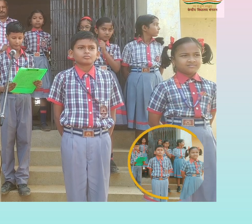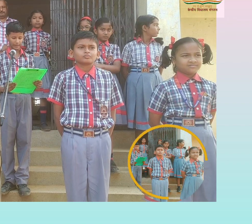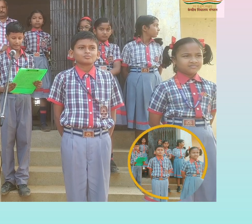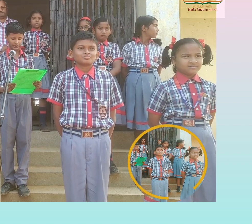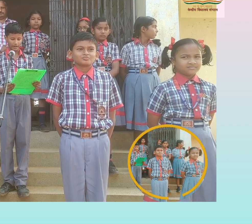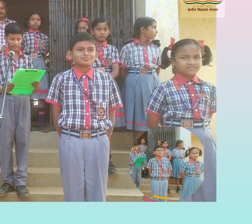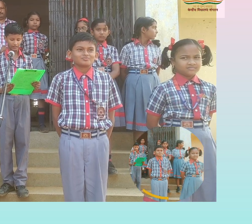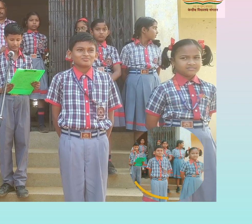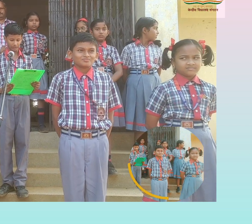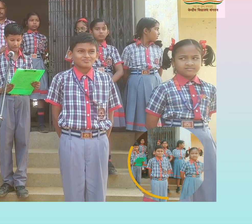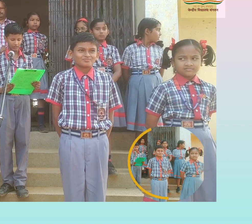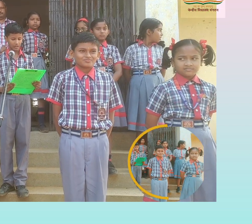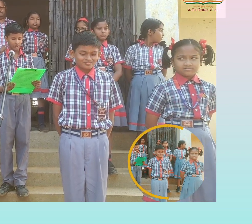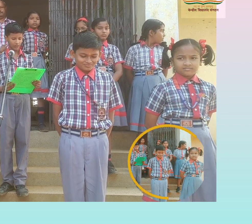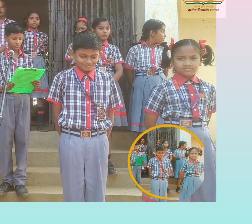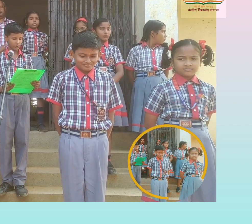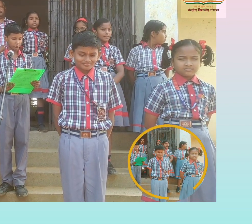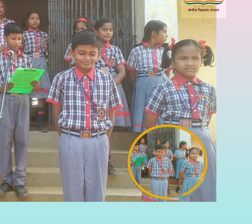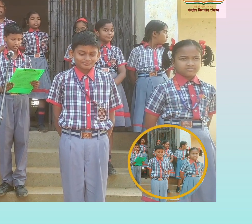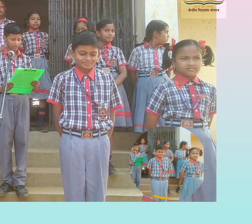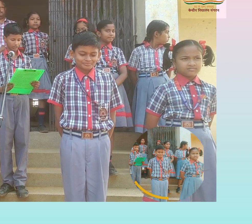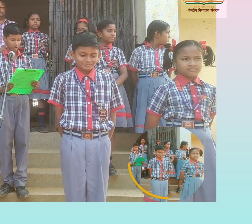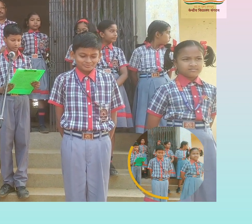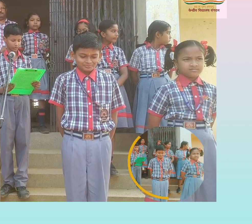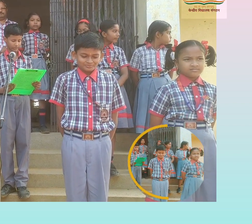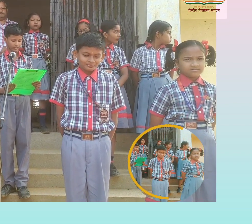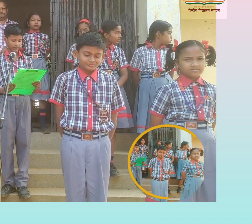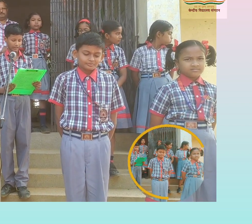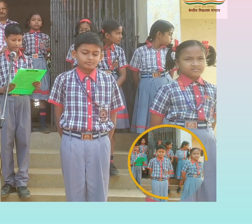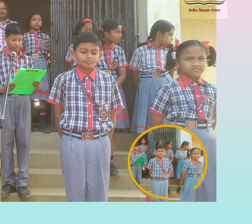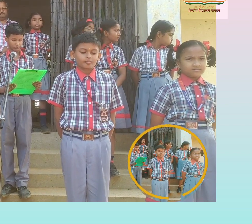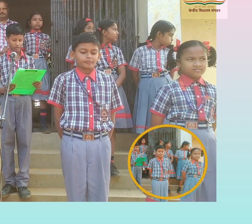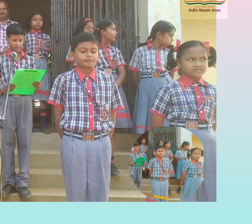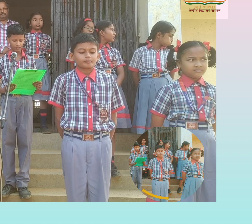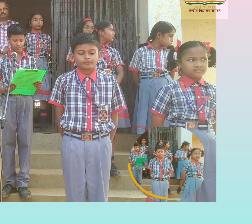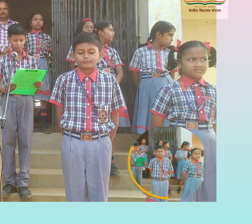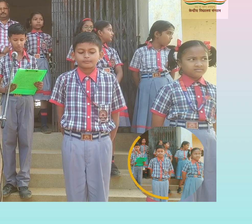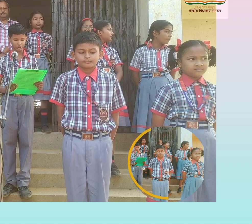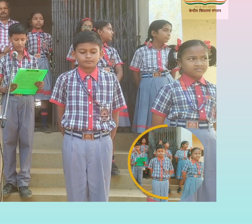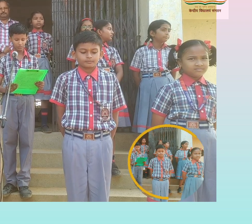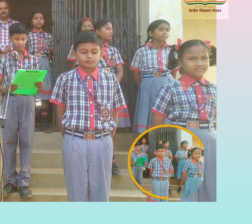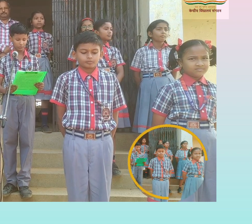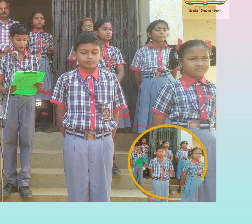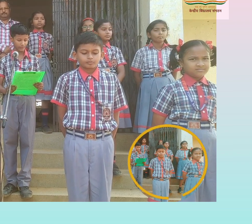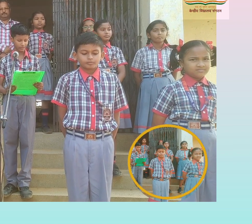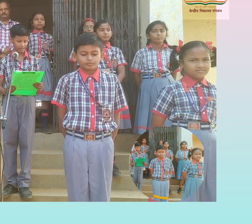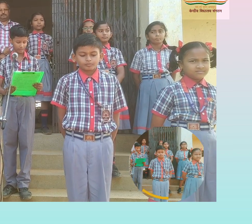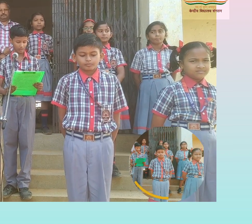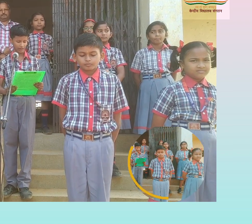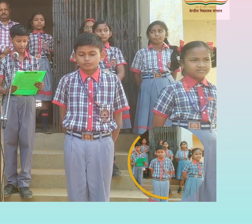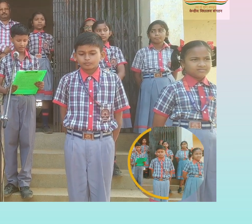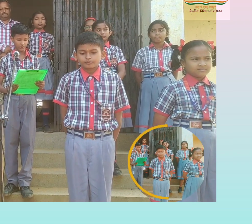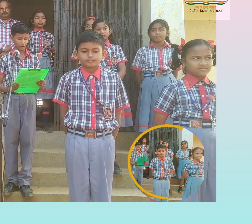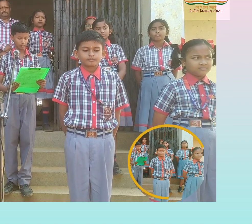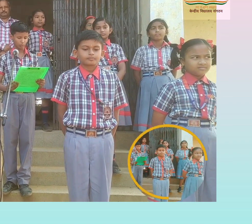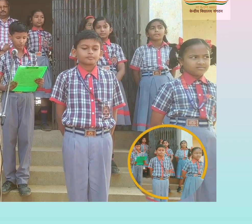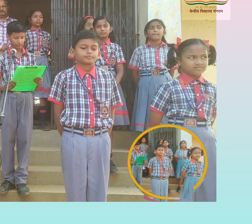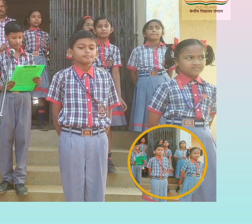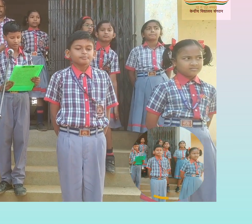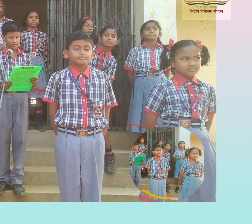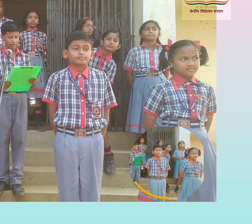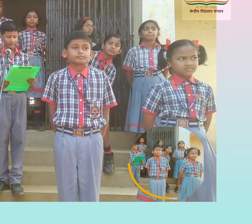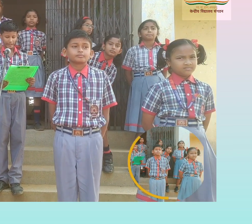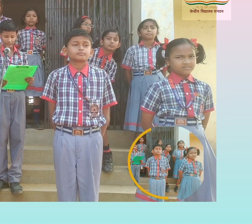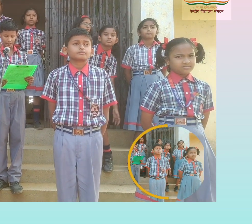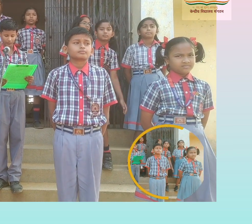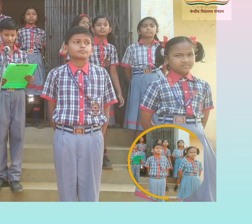symbol of their pride and identity. Deaf community uses sign language with deaf community to express their ideas or